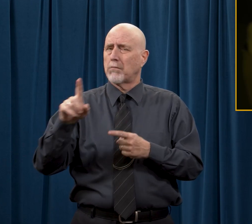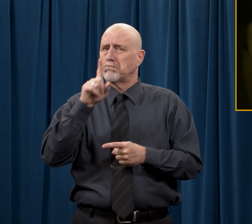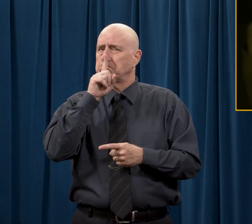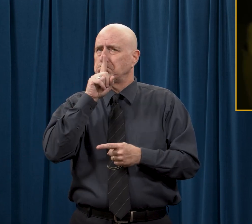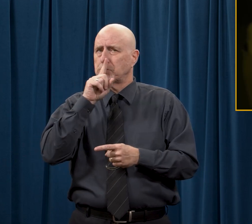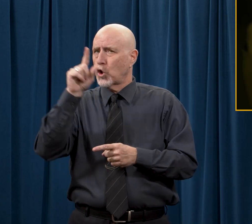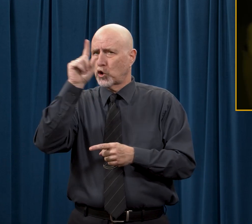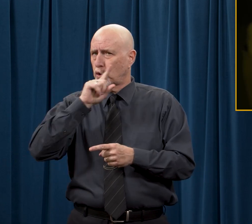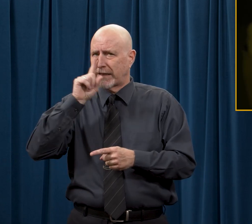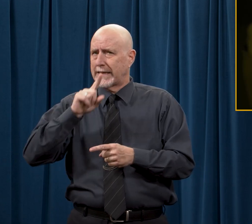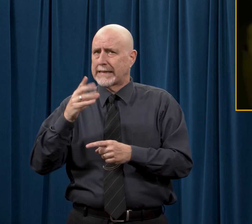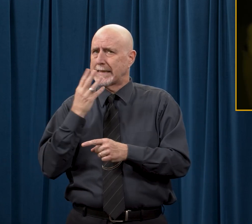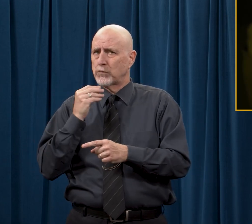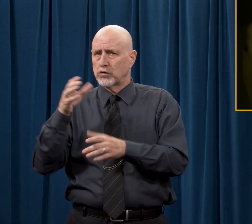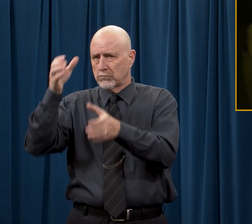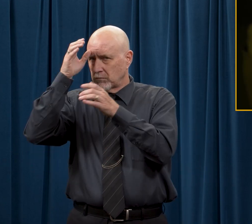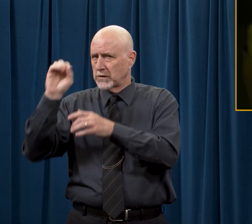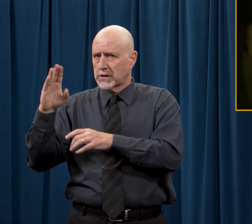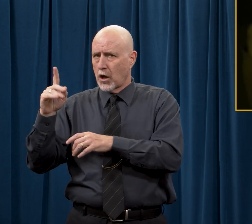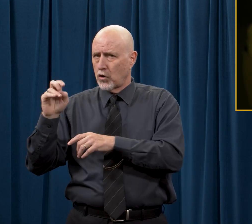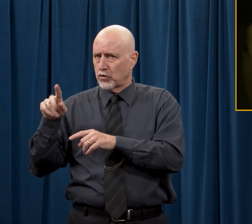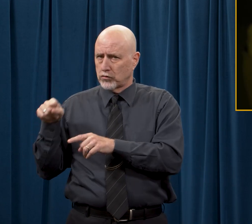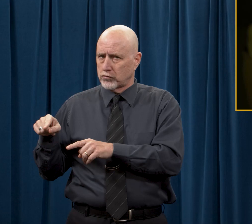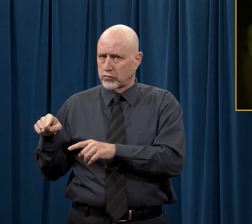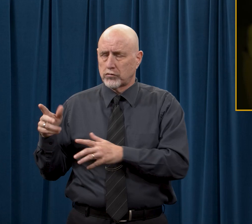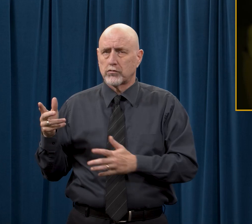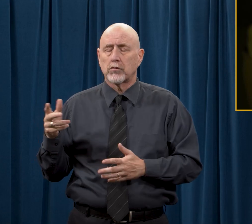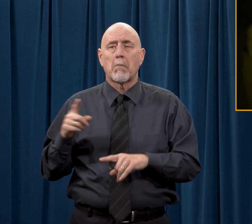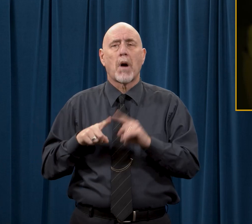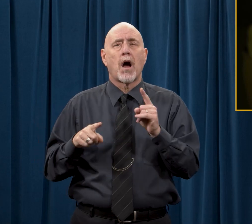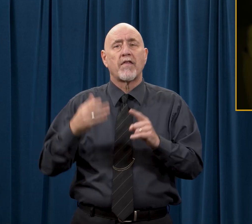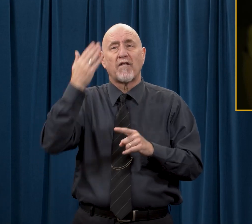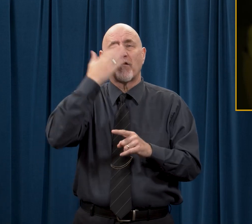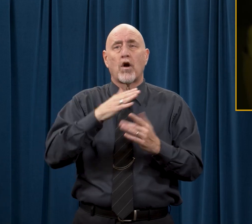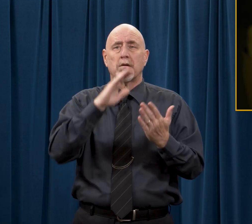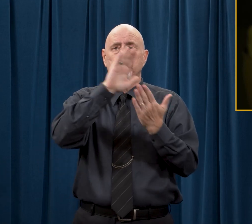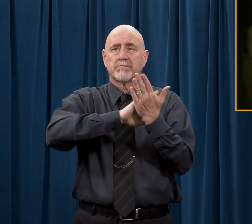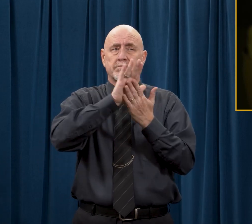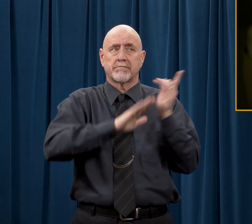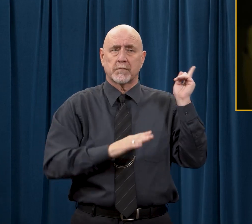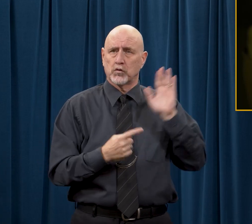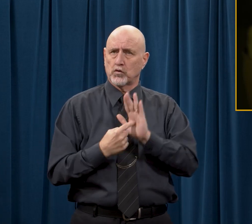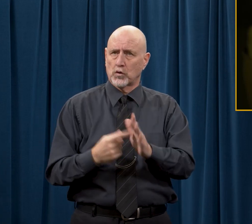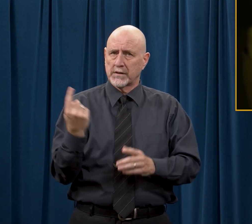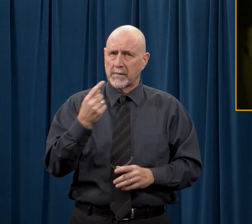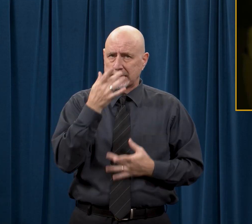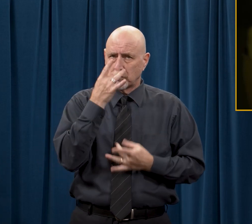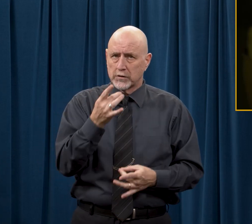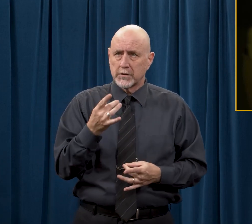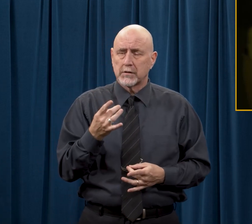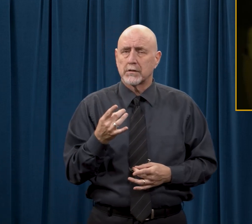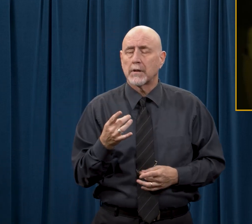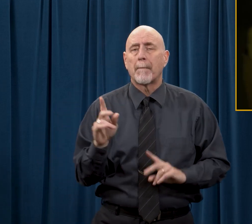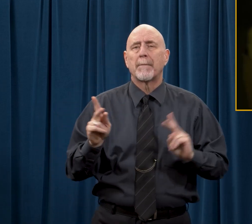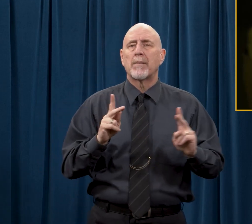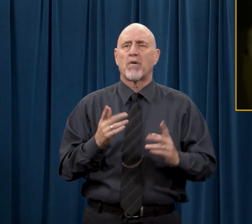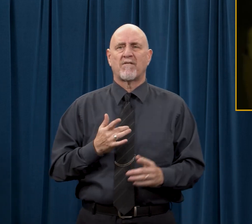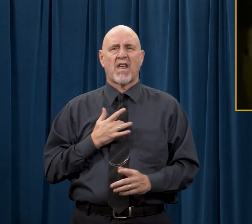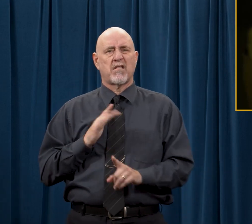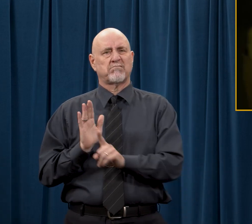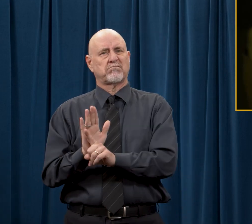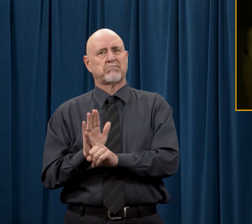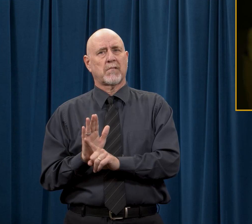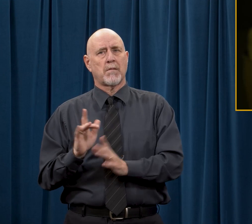was not a Greek or Hebrew scholar. But the front piece is very revealing. It shows